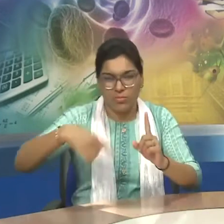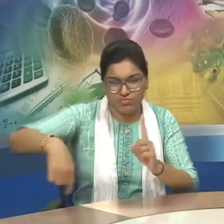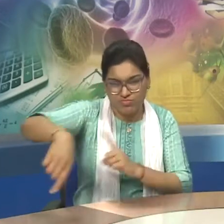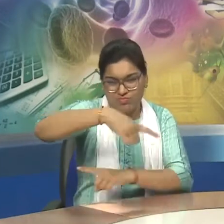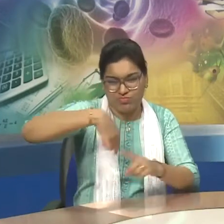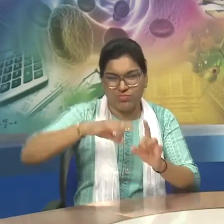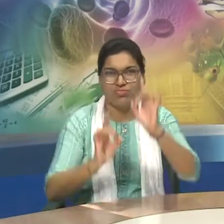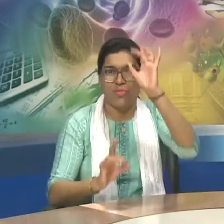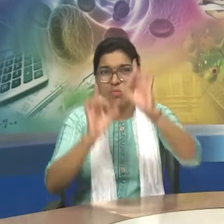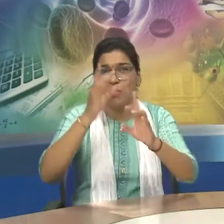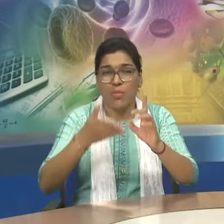Firozabad,